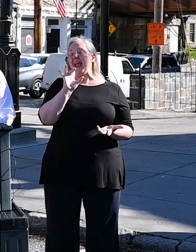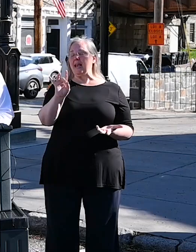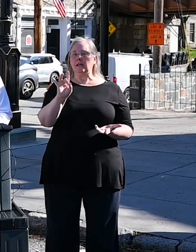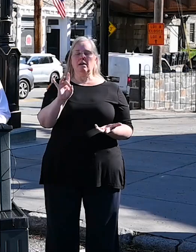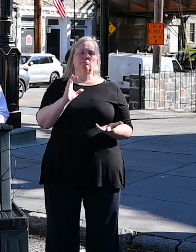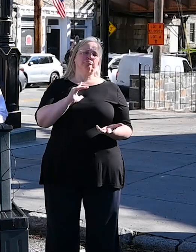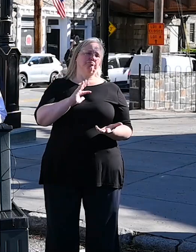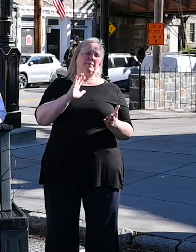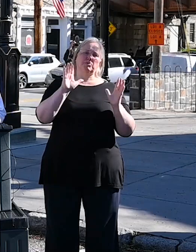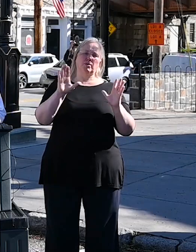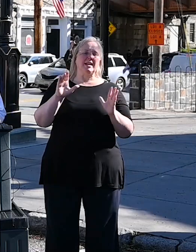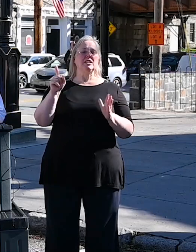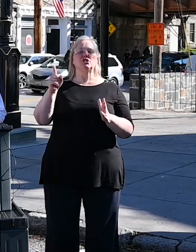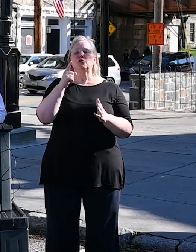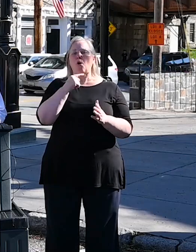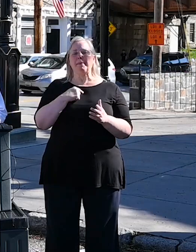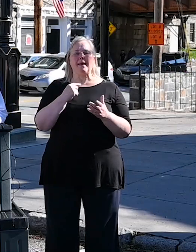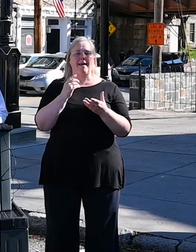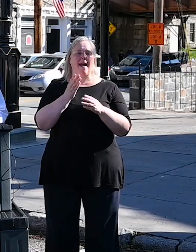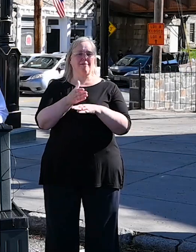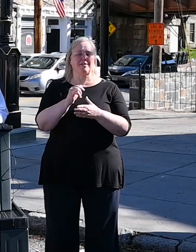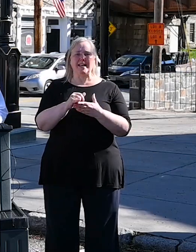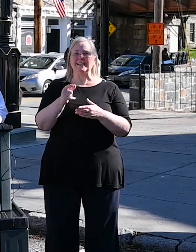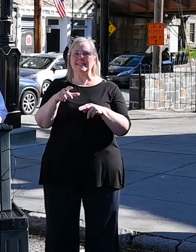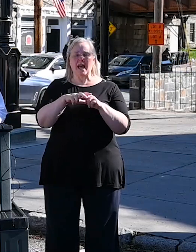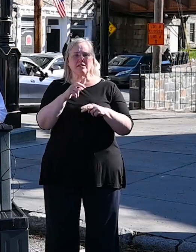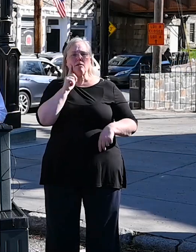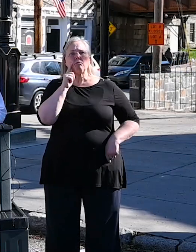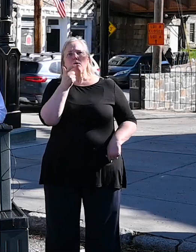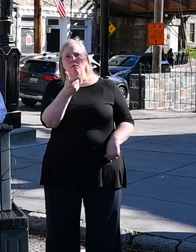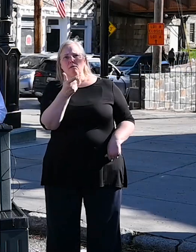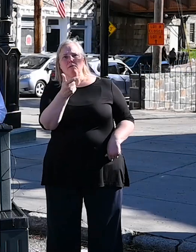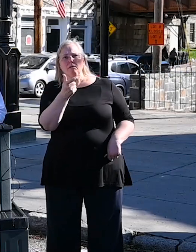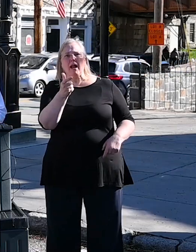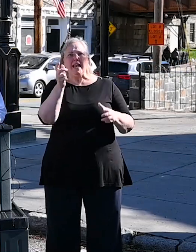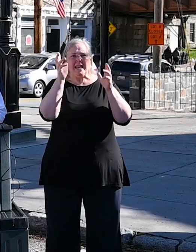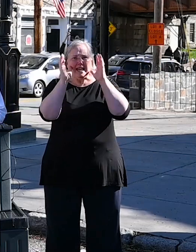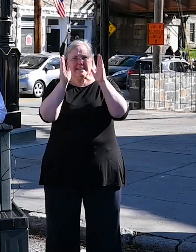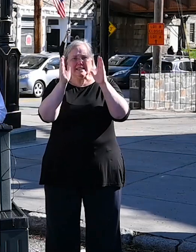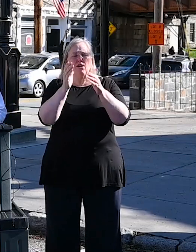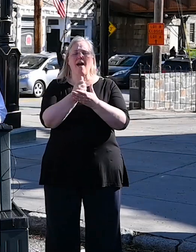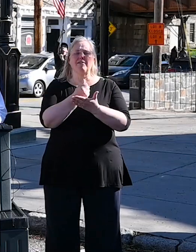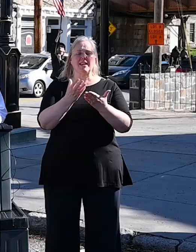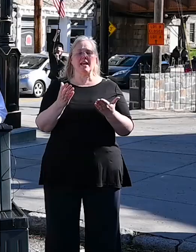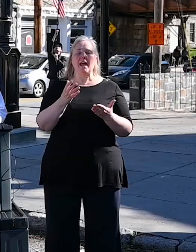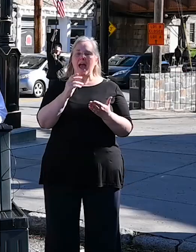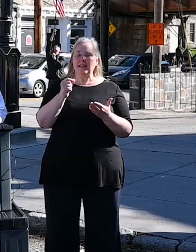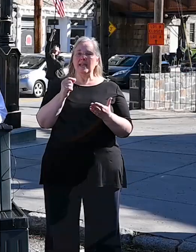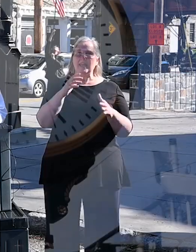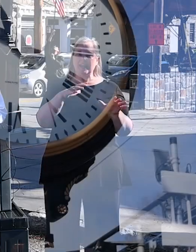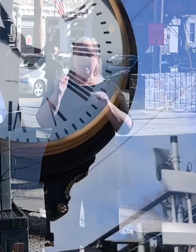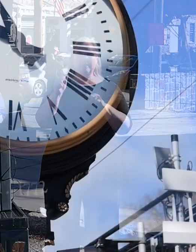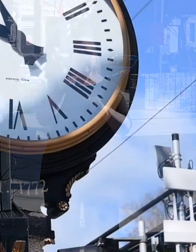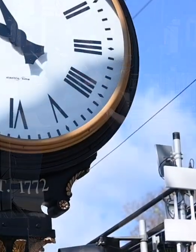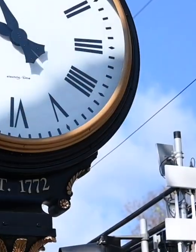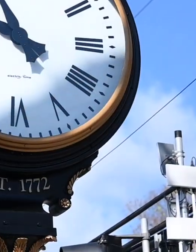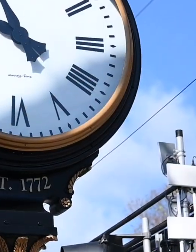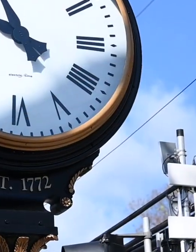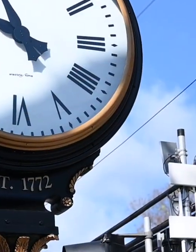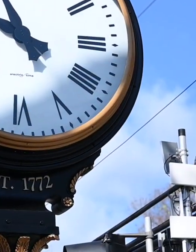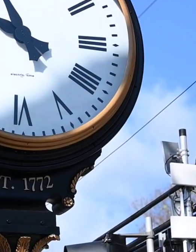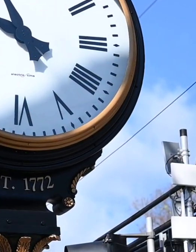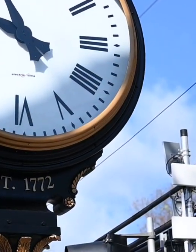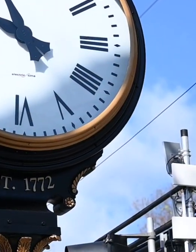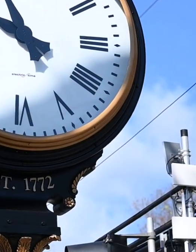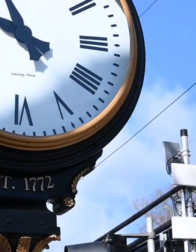great. She told me after that he sat there and he listened to everything. And he said, he left there and he said, "I want to go